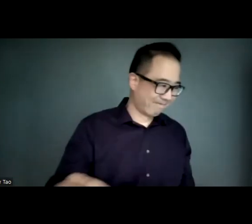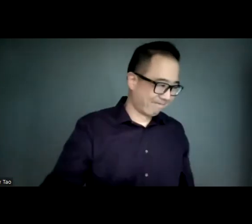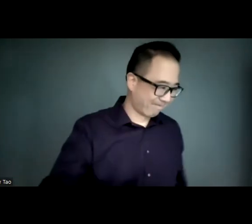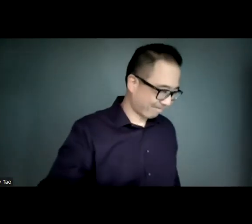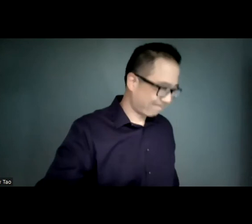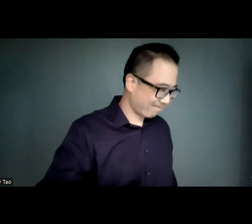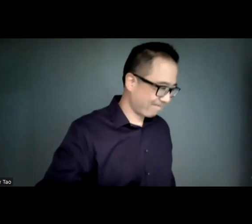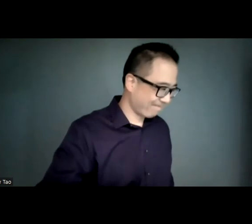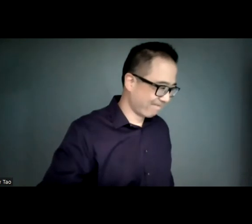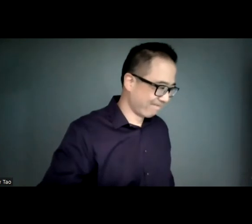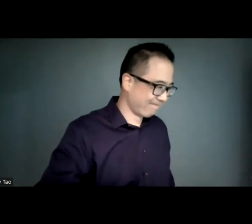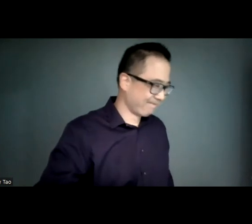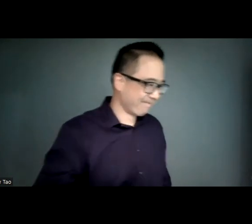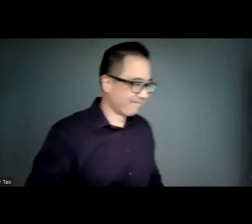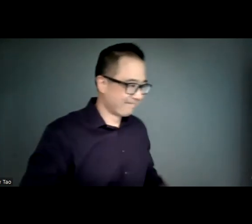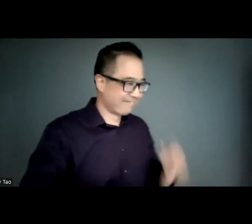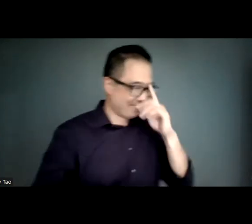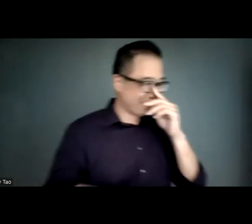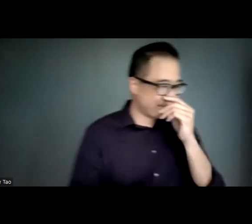actually ultimately benefit and succeed.